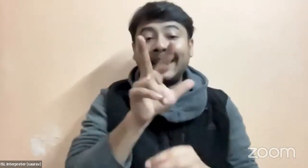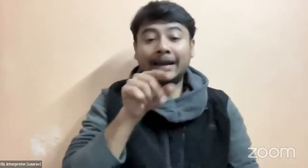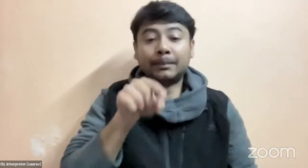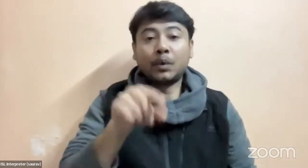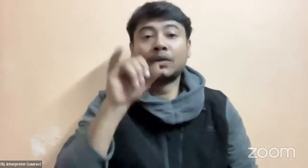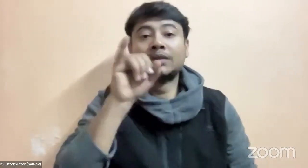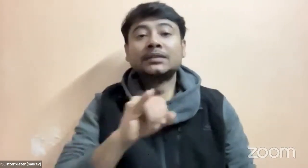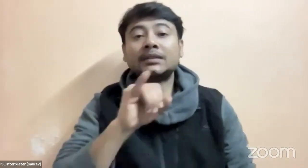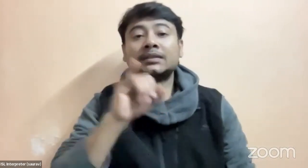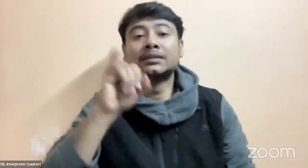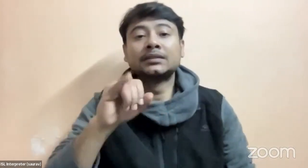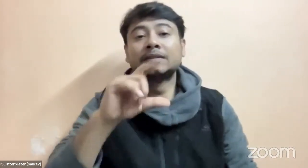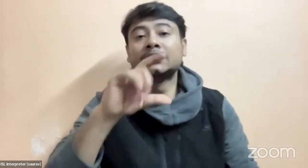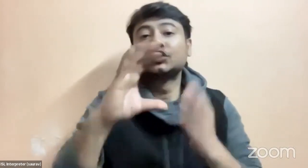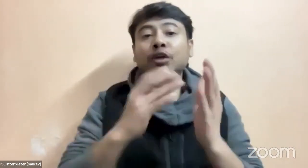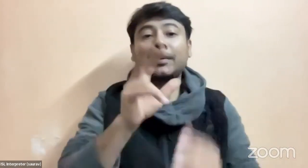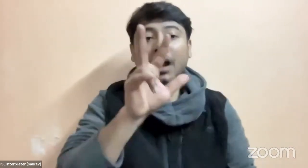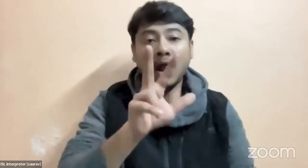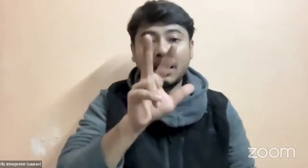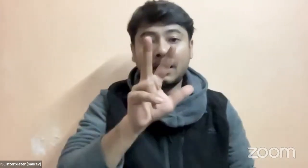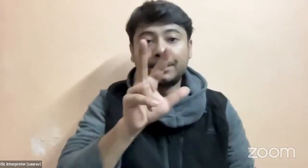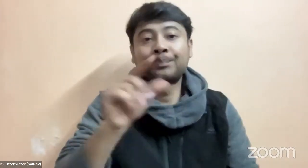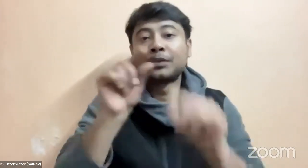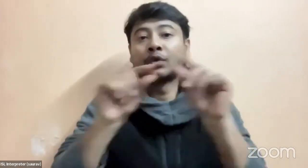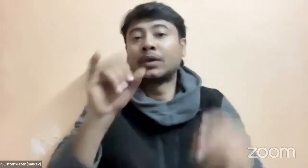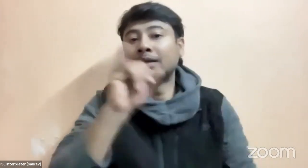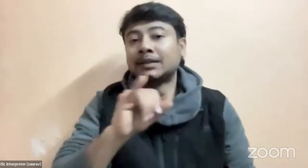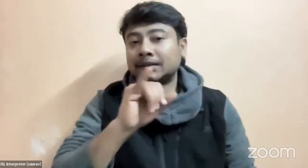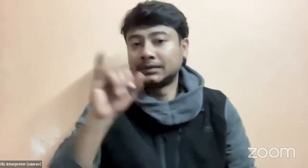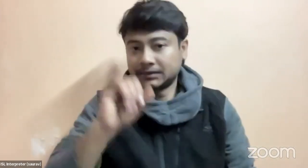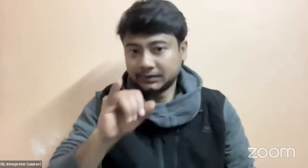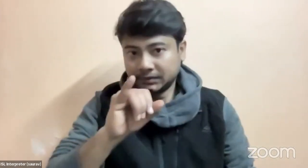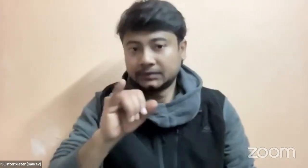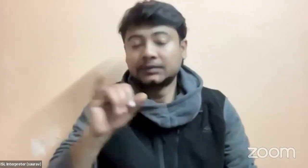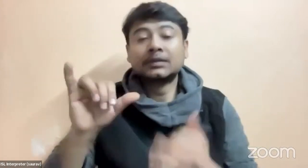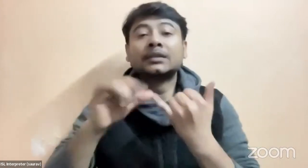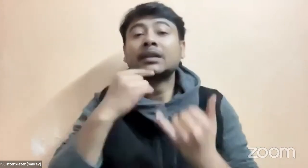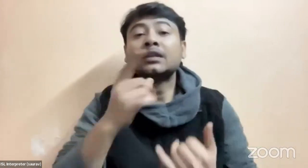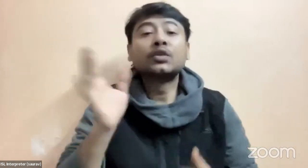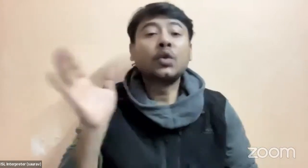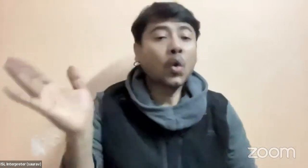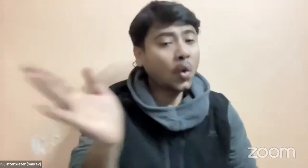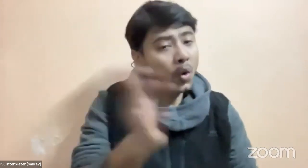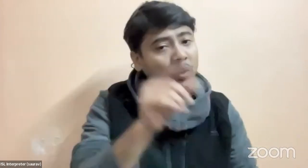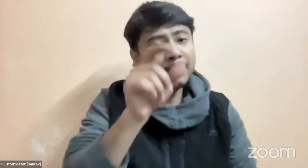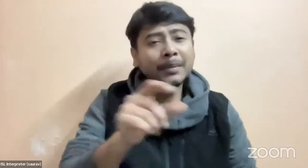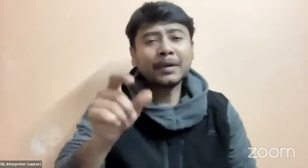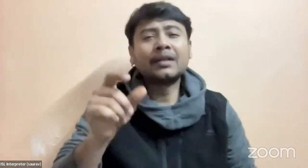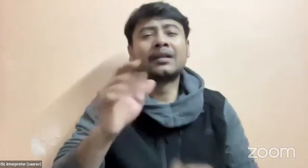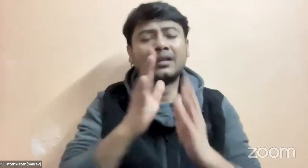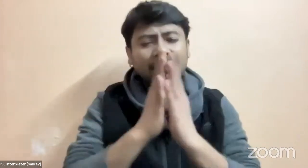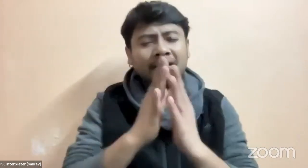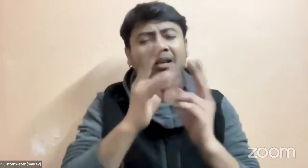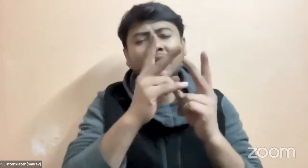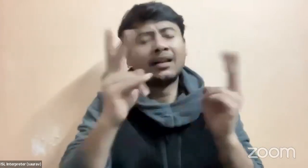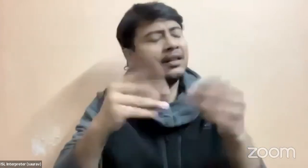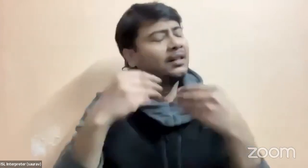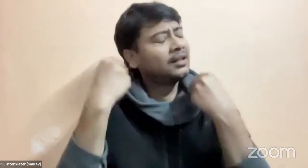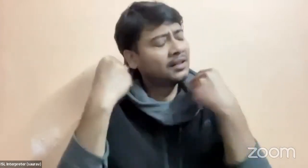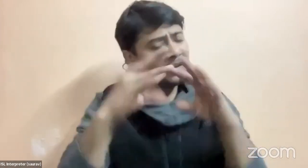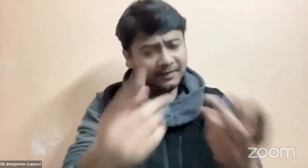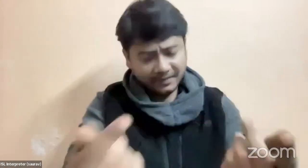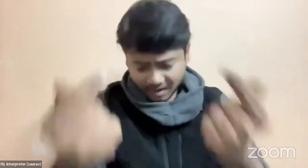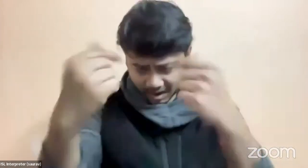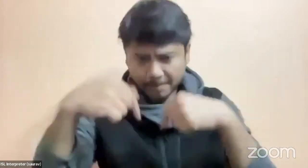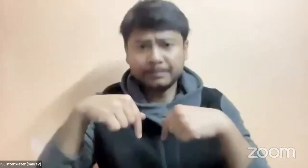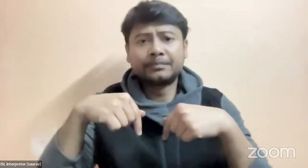18.66. He says, all of you should surrender unto me. You should come, you should do namaskar to me. And